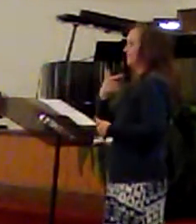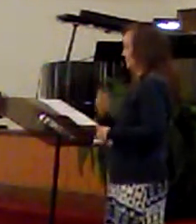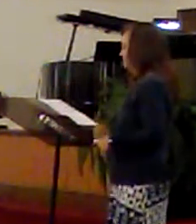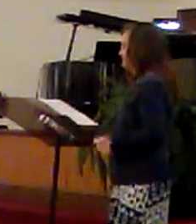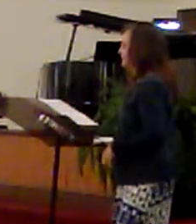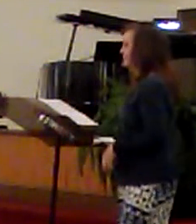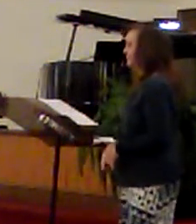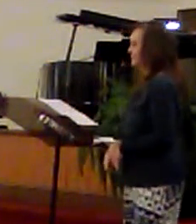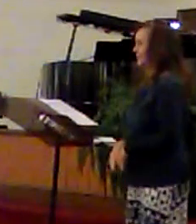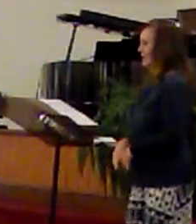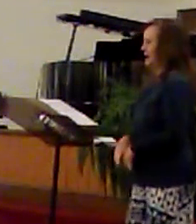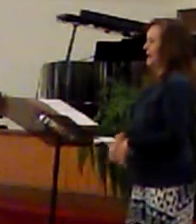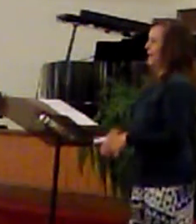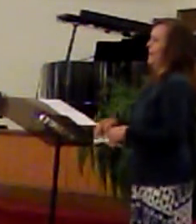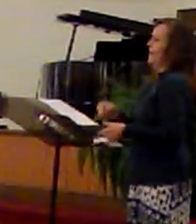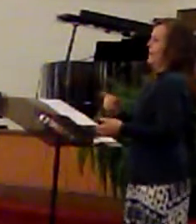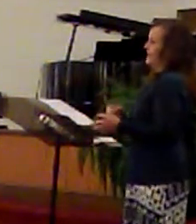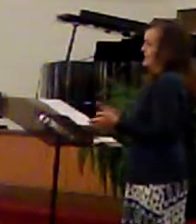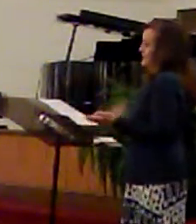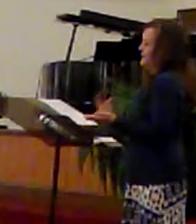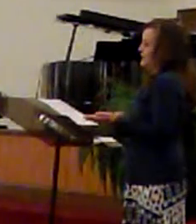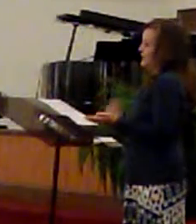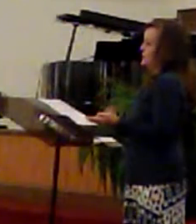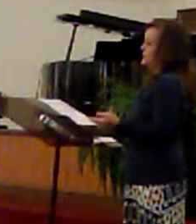like to do things a little backwards sometimes, don't we?